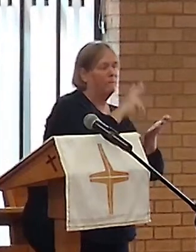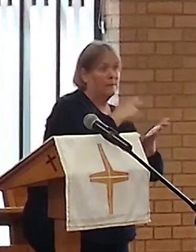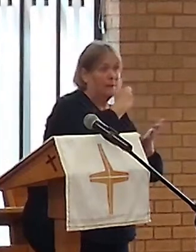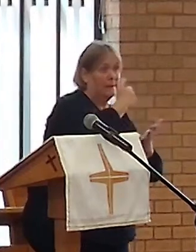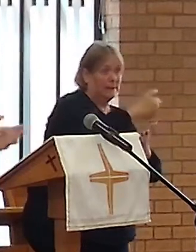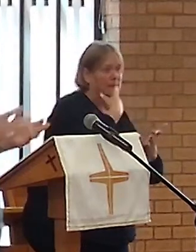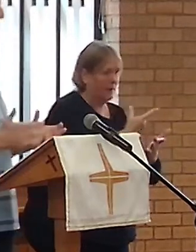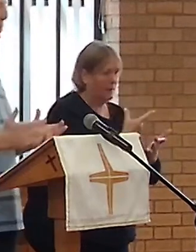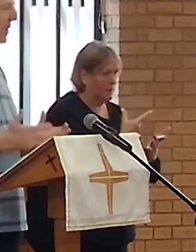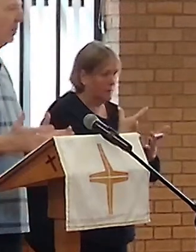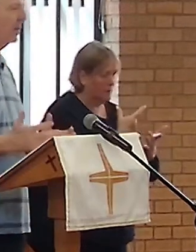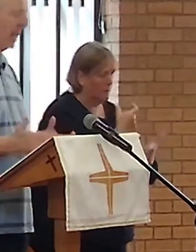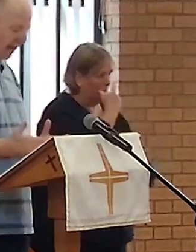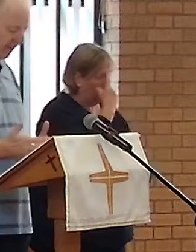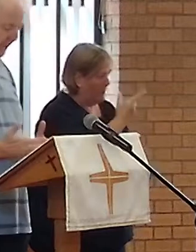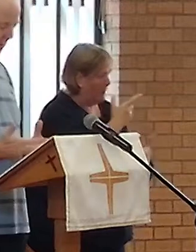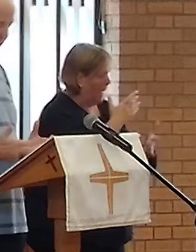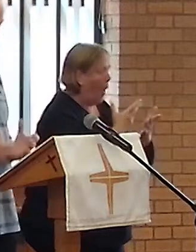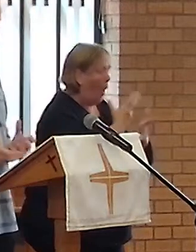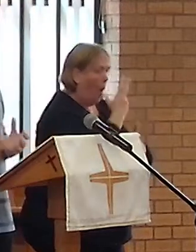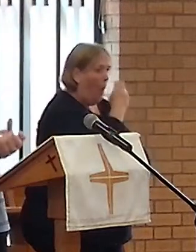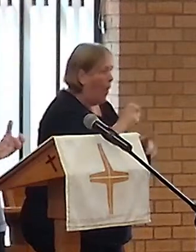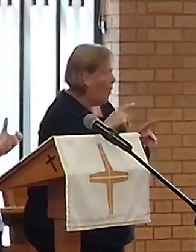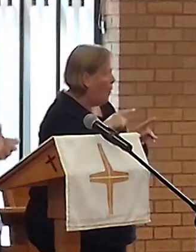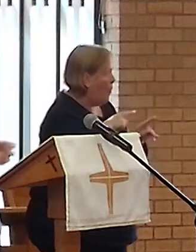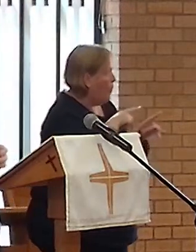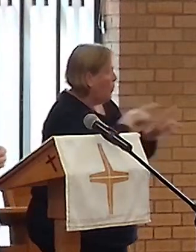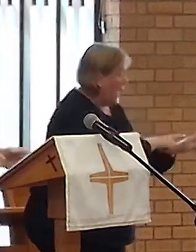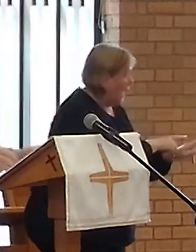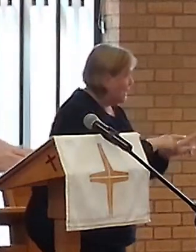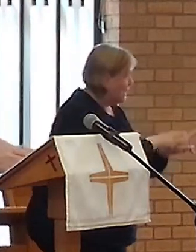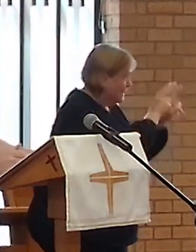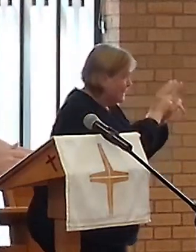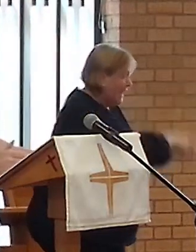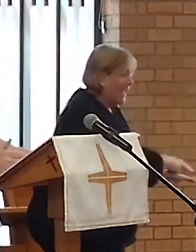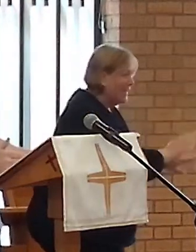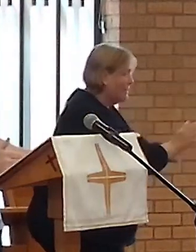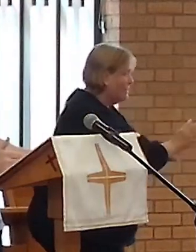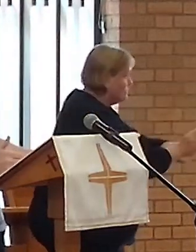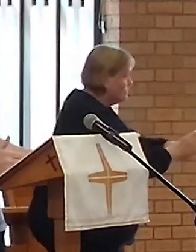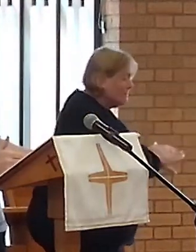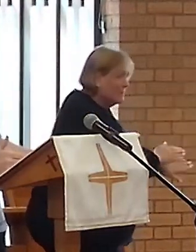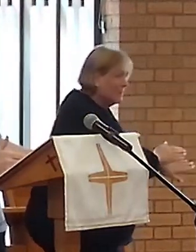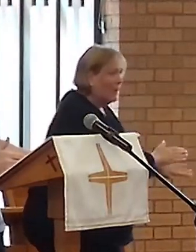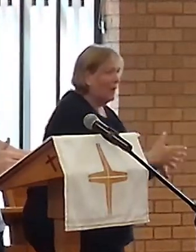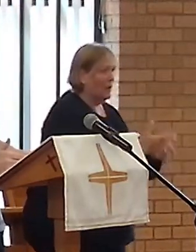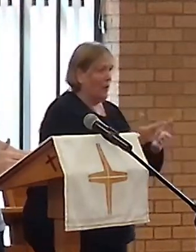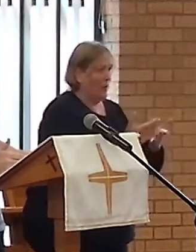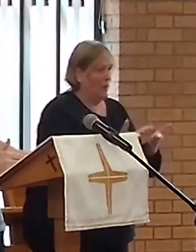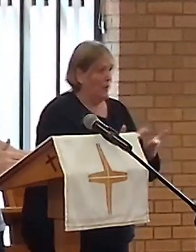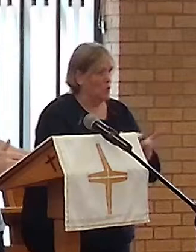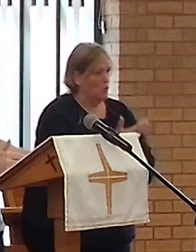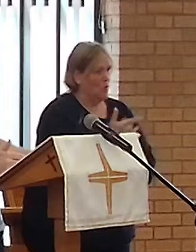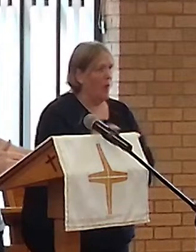If we want to alter our behavior, we have to have this radical change of mind.